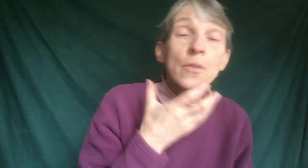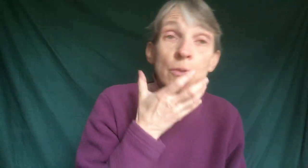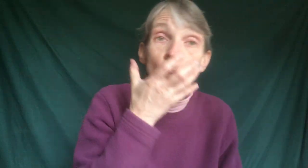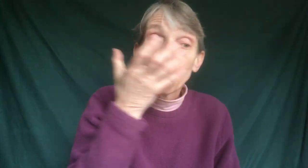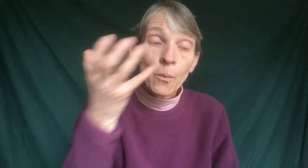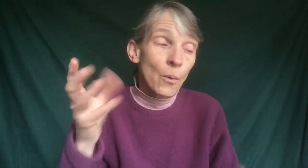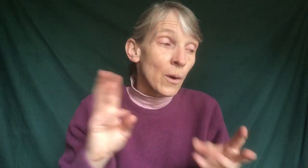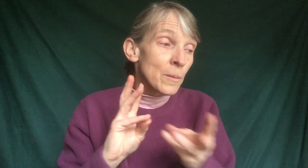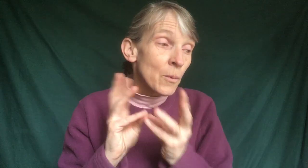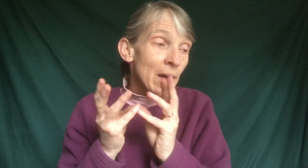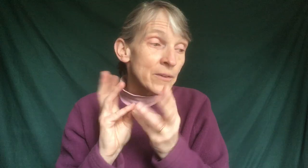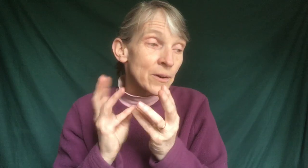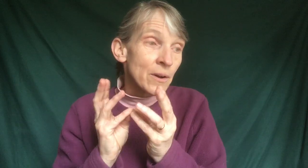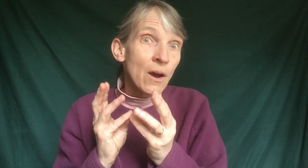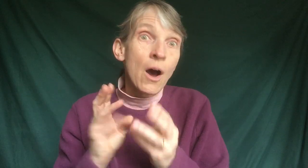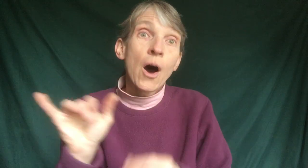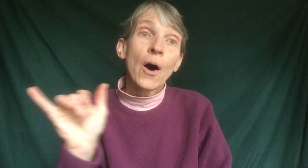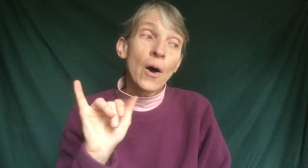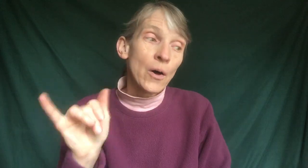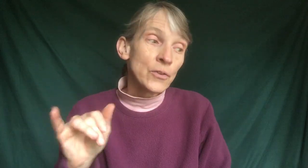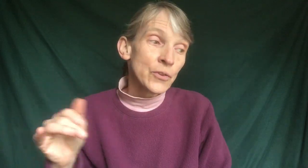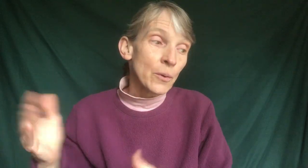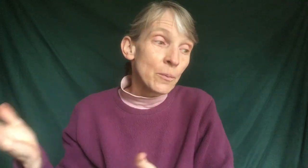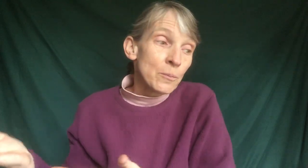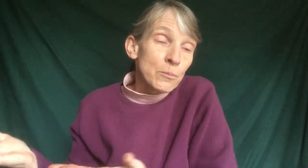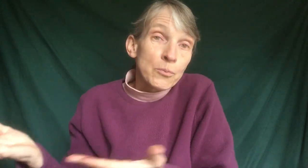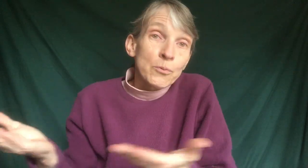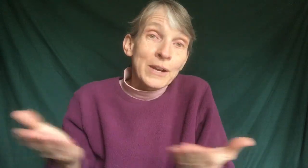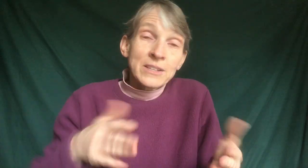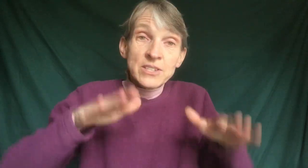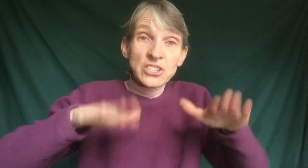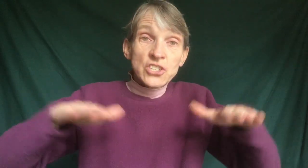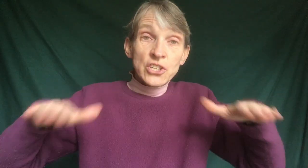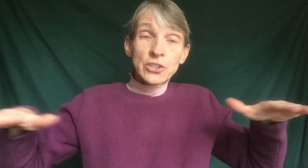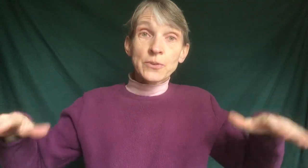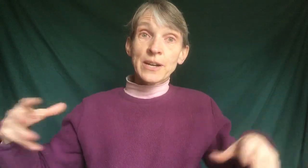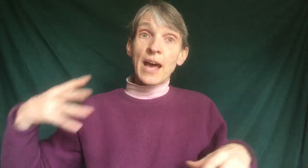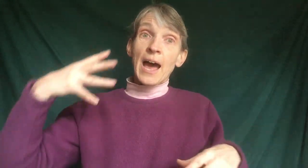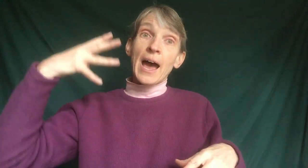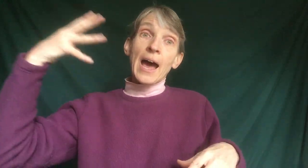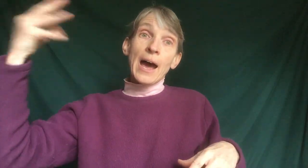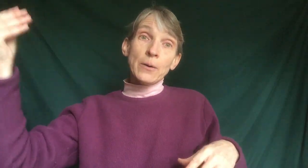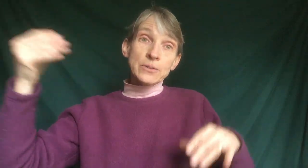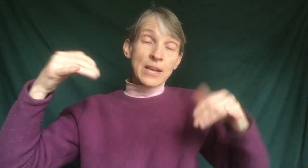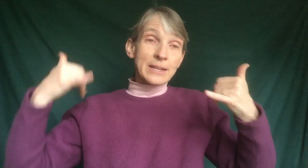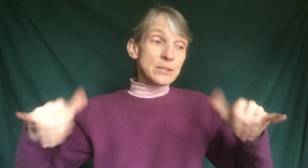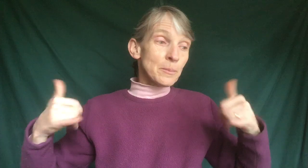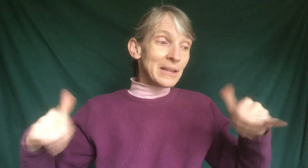The warm weather also brings the children outside to